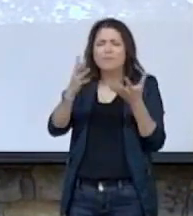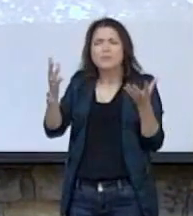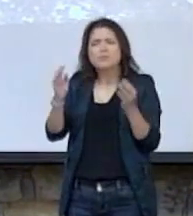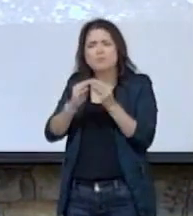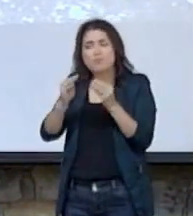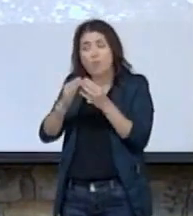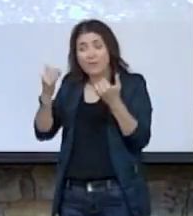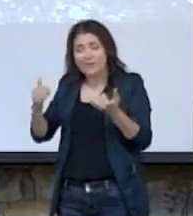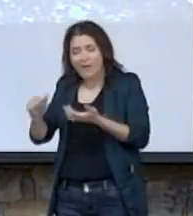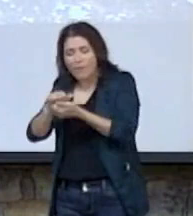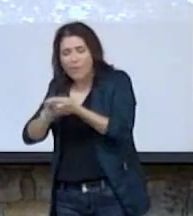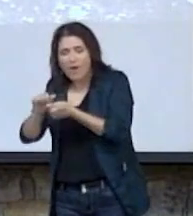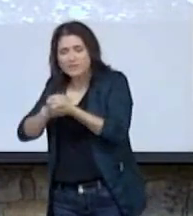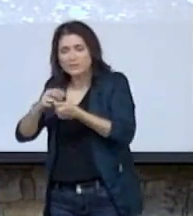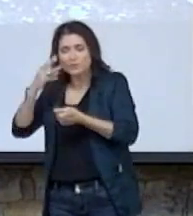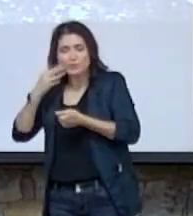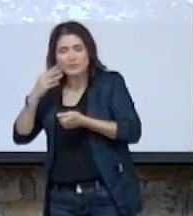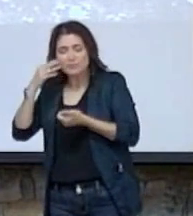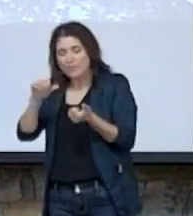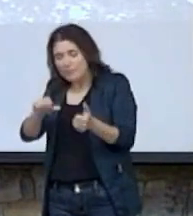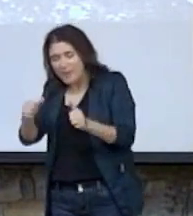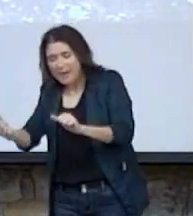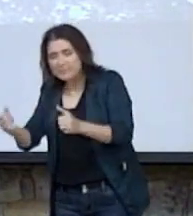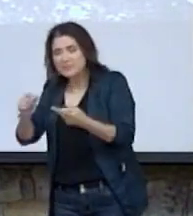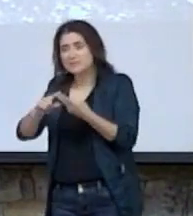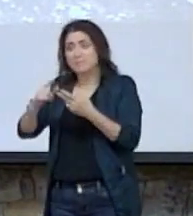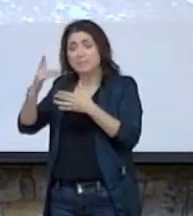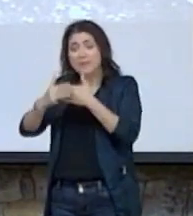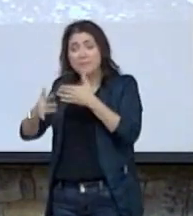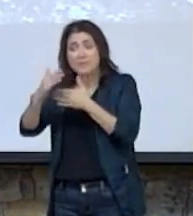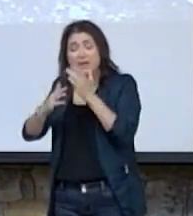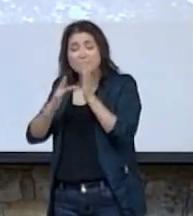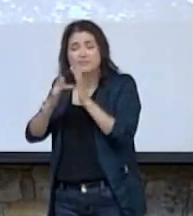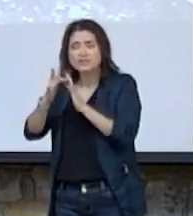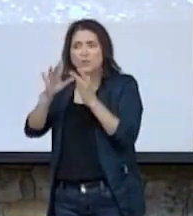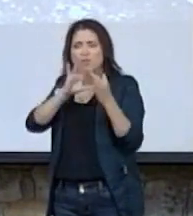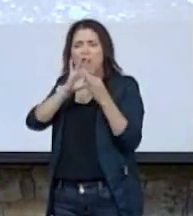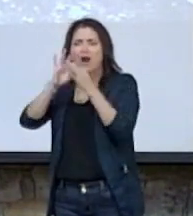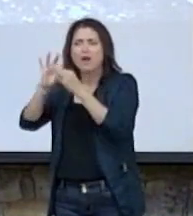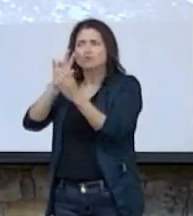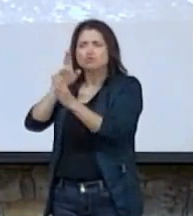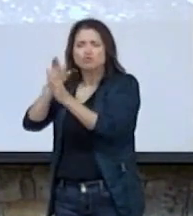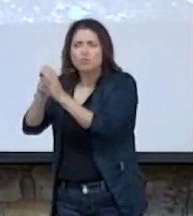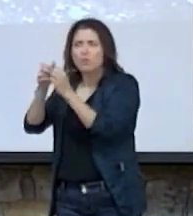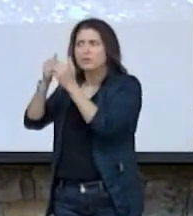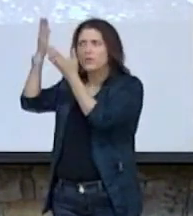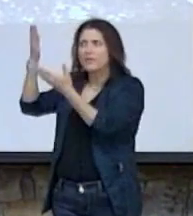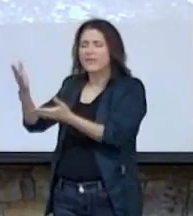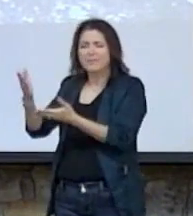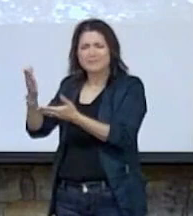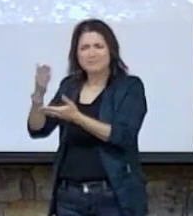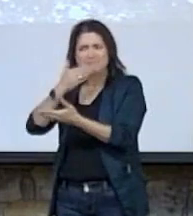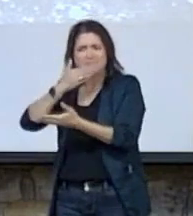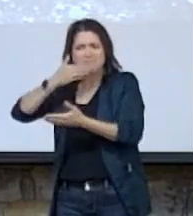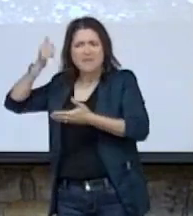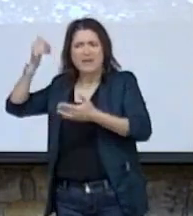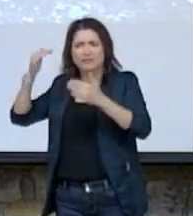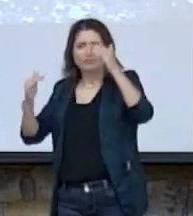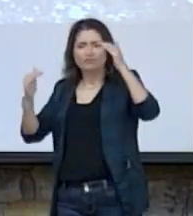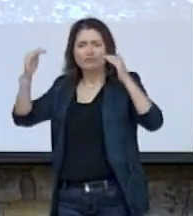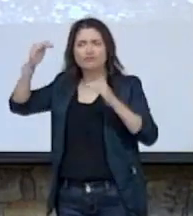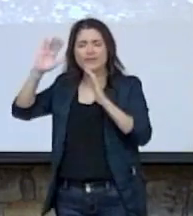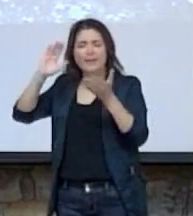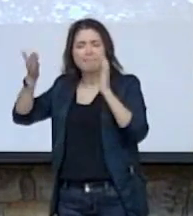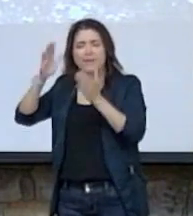that we experience through baptism, or we experience the blood of Jesus and are joined to Him, how much better is that at cleansing us and making us